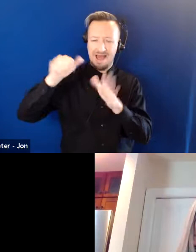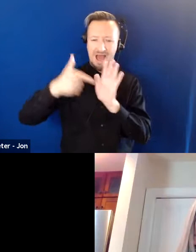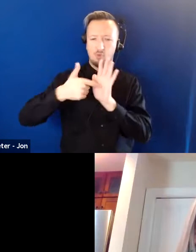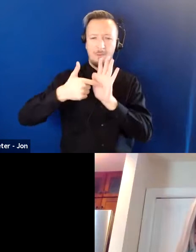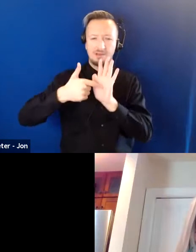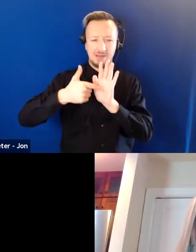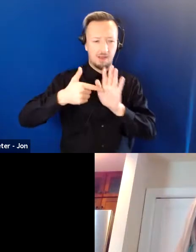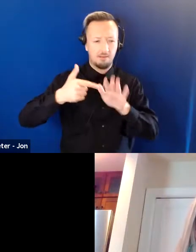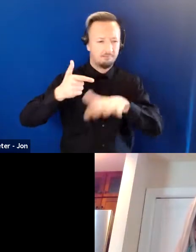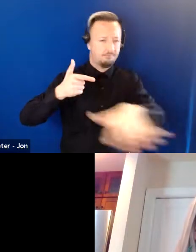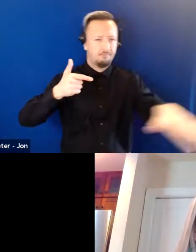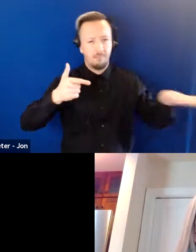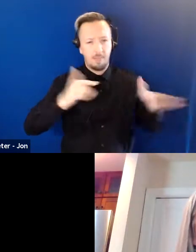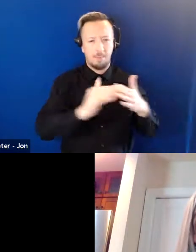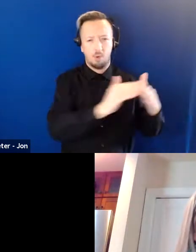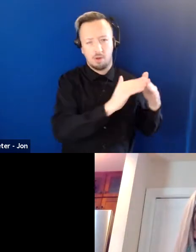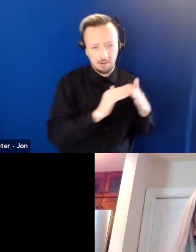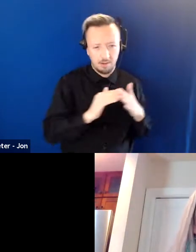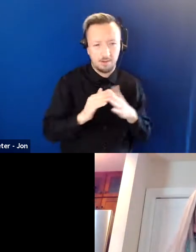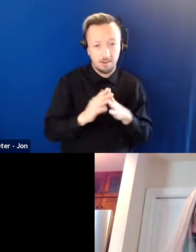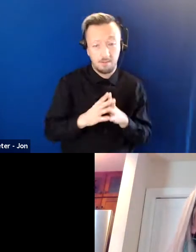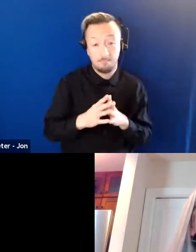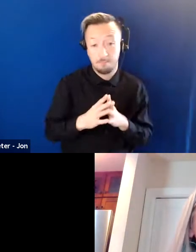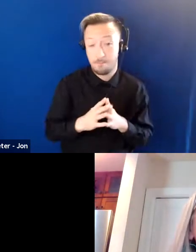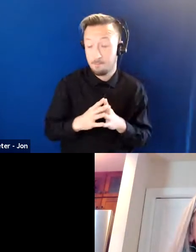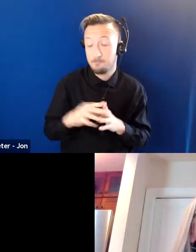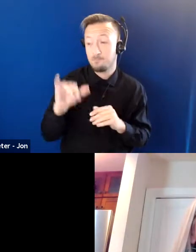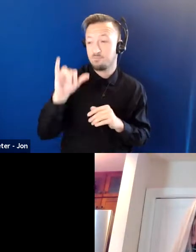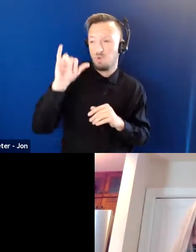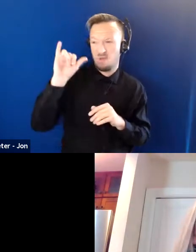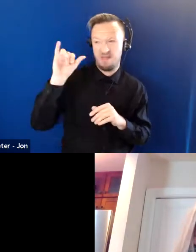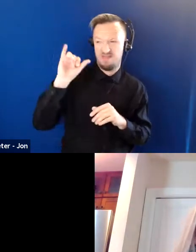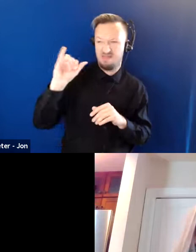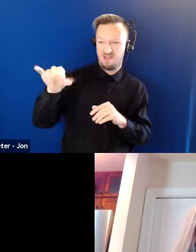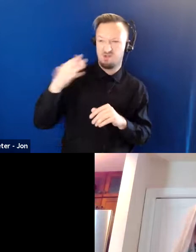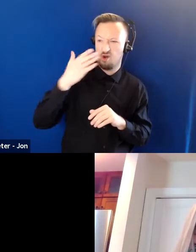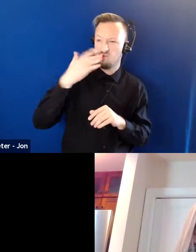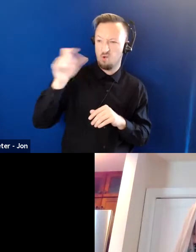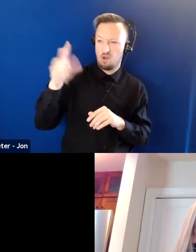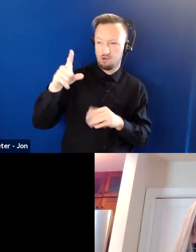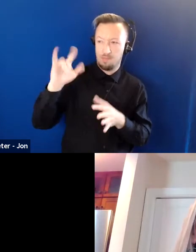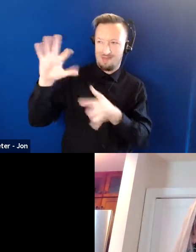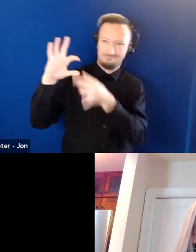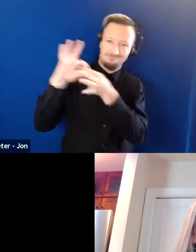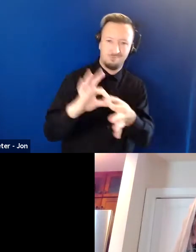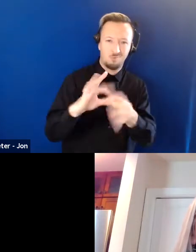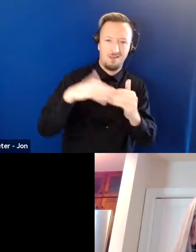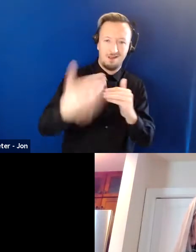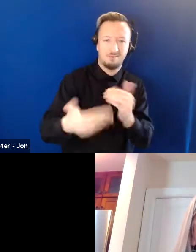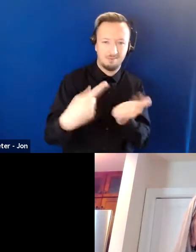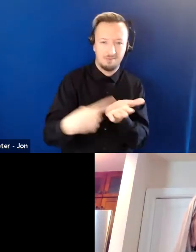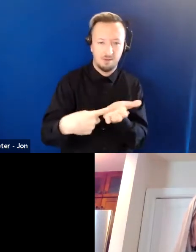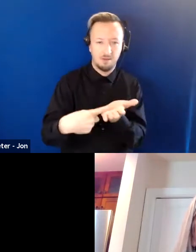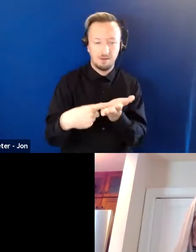Sure. Well, that segues into kind of our next piece, is that intersectionality of disability